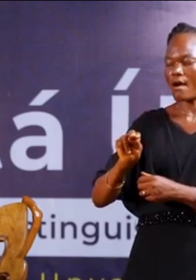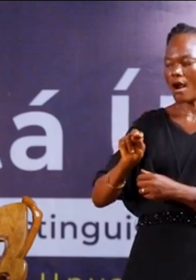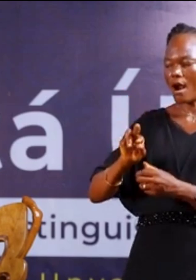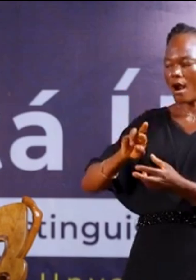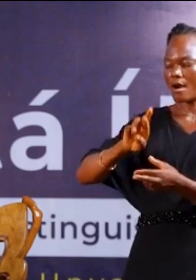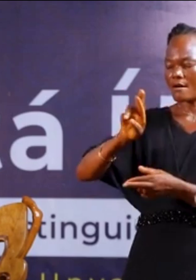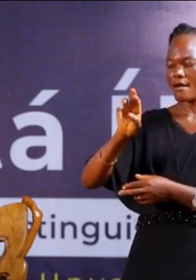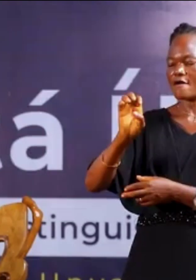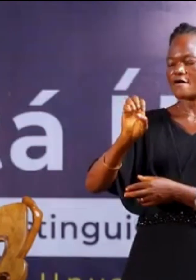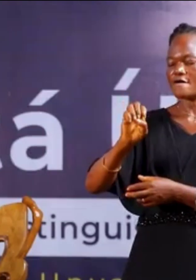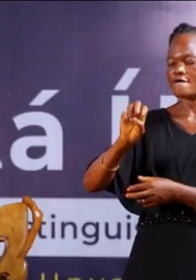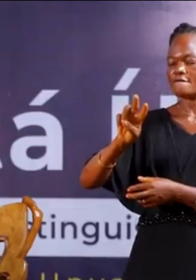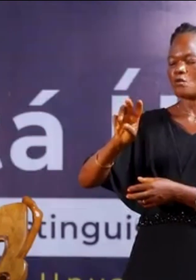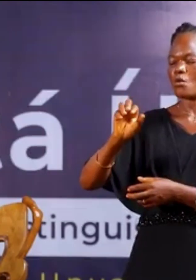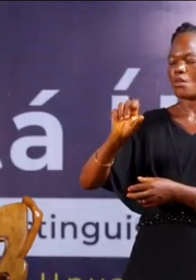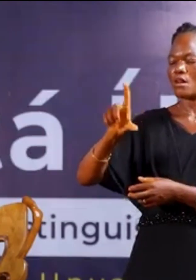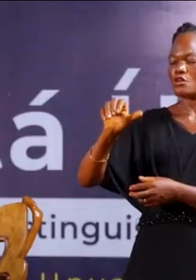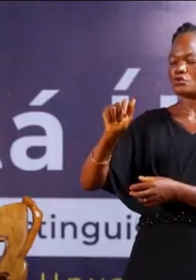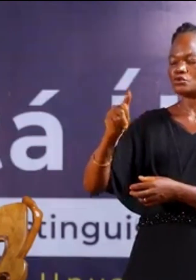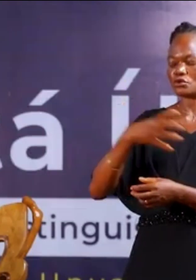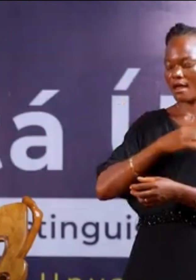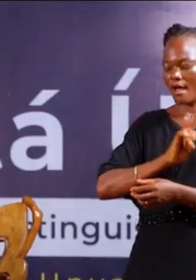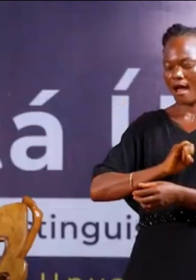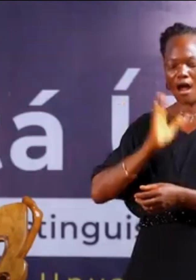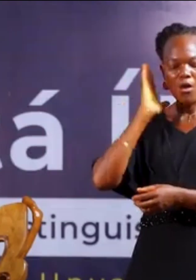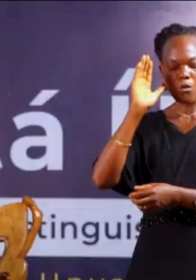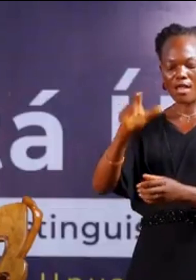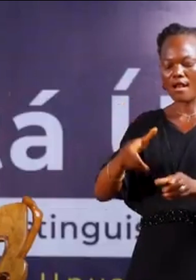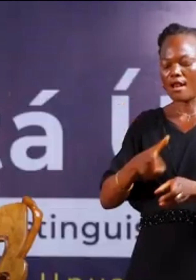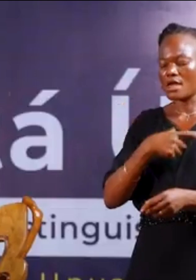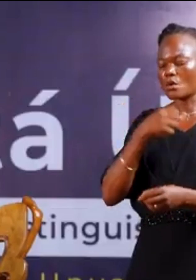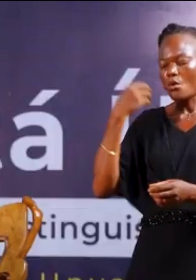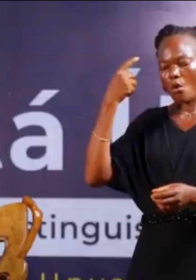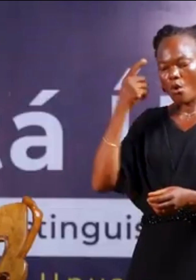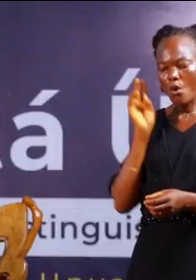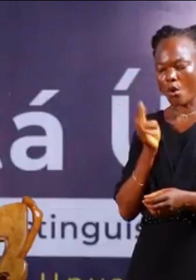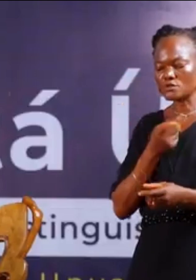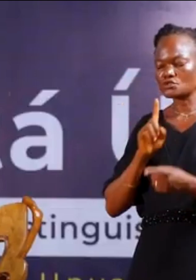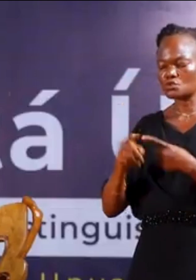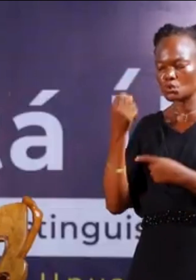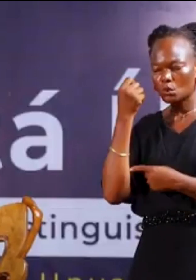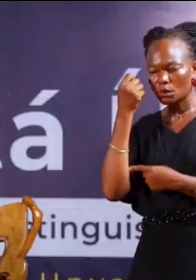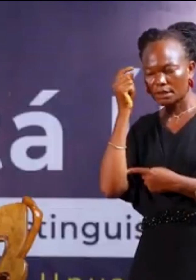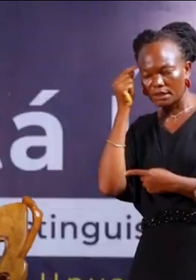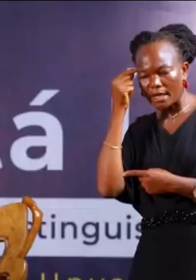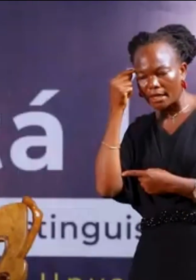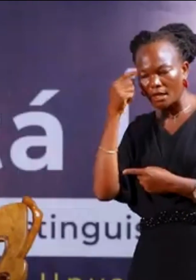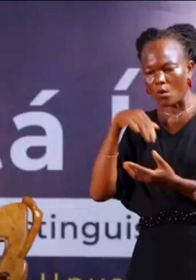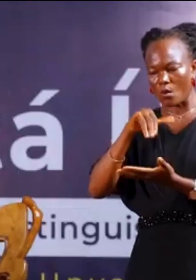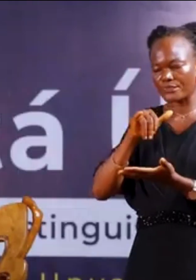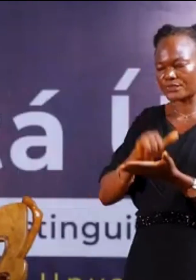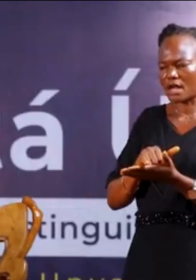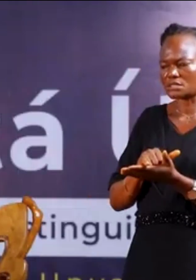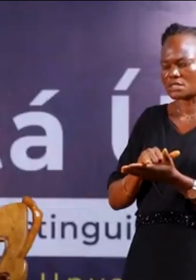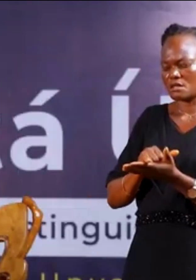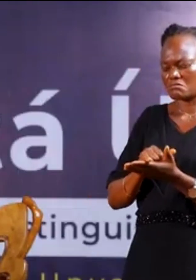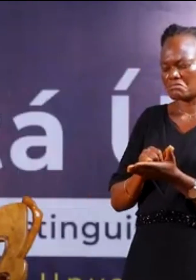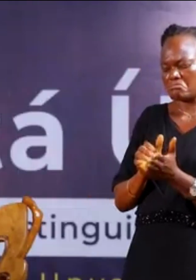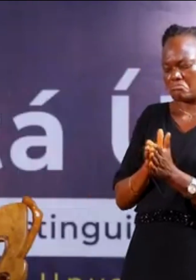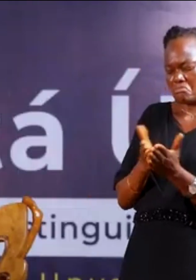I would like us to think about the impact of the Ahara Declaration, a very small pamphlet that was